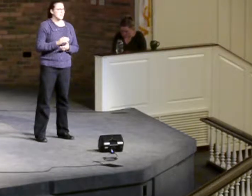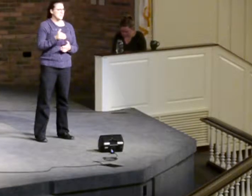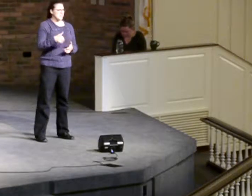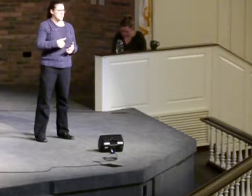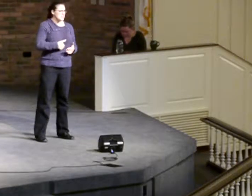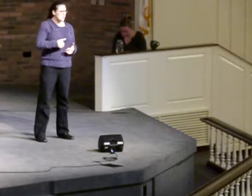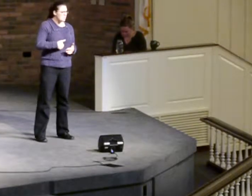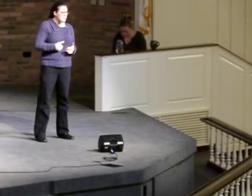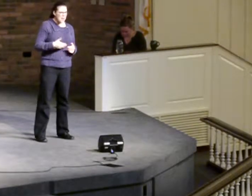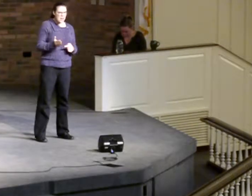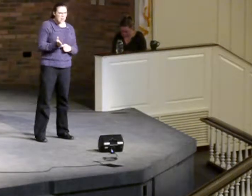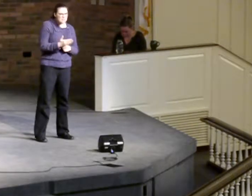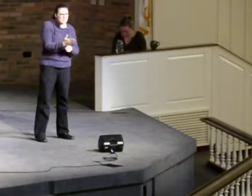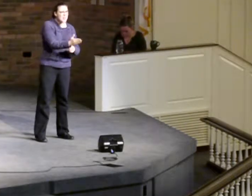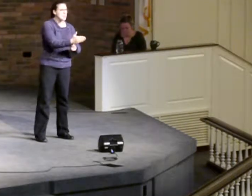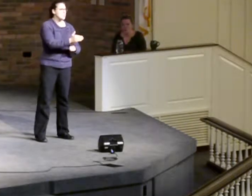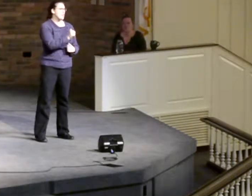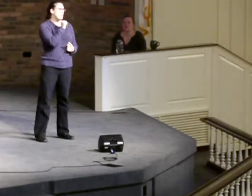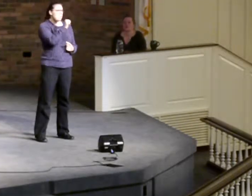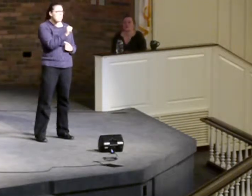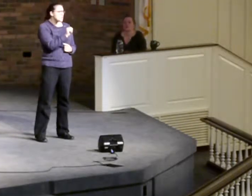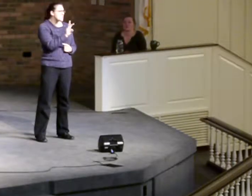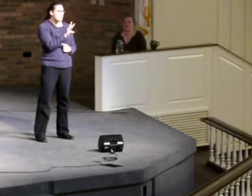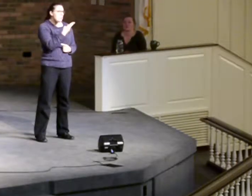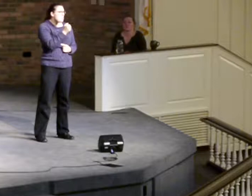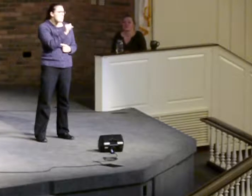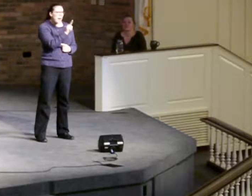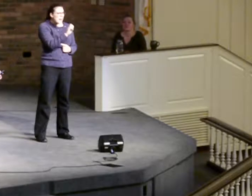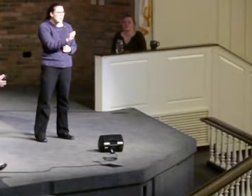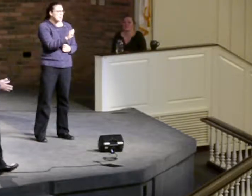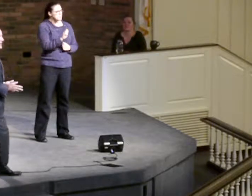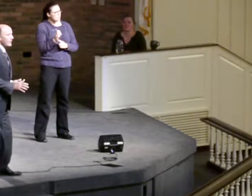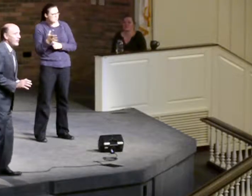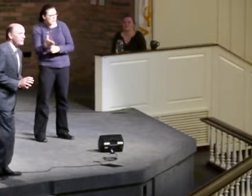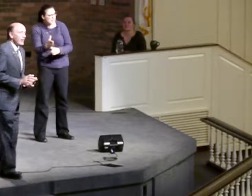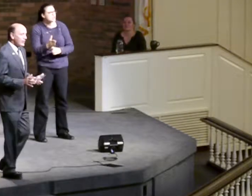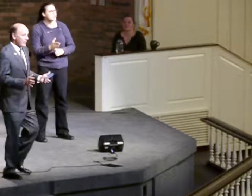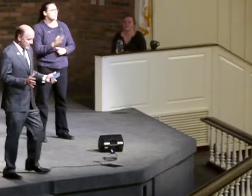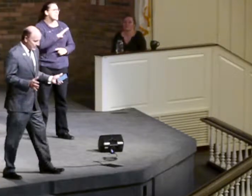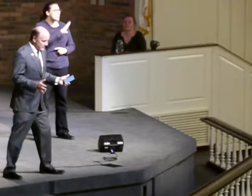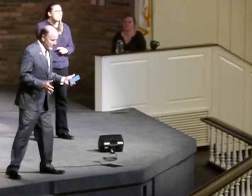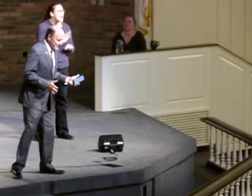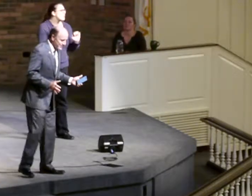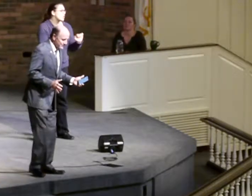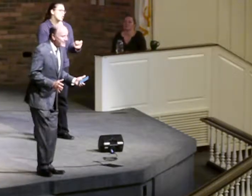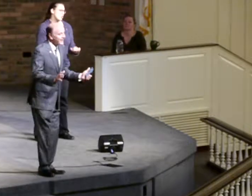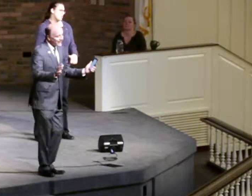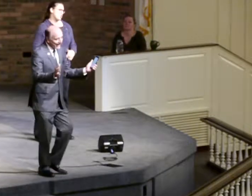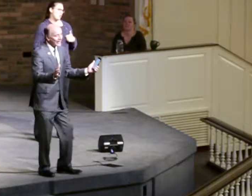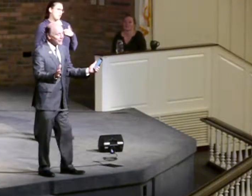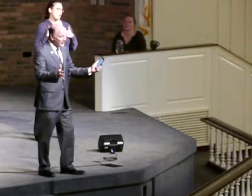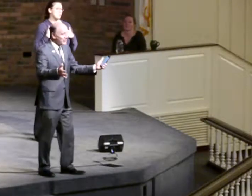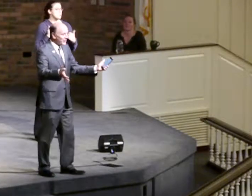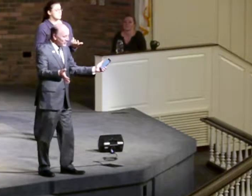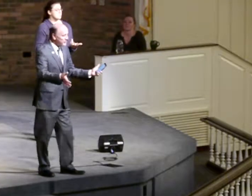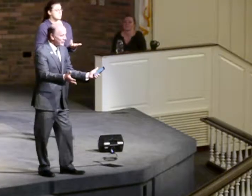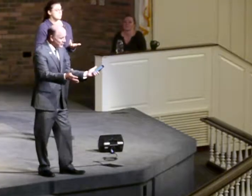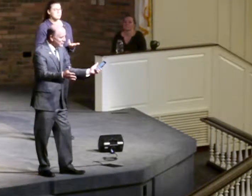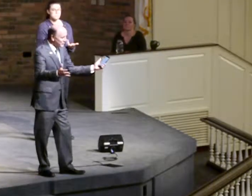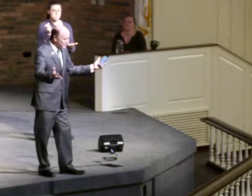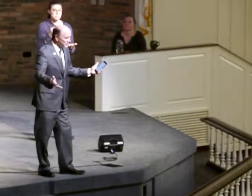Maybe it wasn't a whale. Maybe it was a fish. He never could have survived that. All I want to tell you is this. Yeah, I know we can go